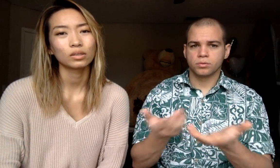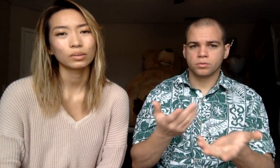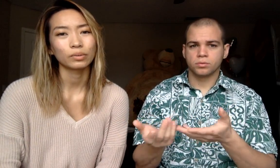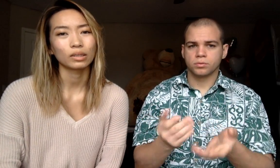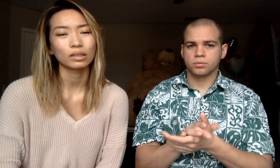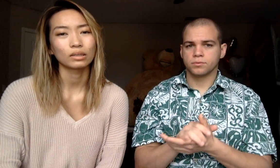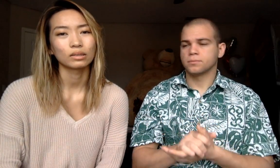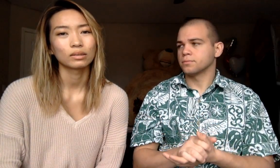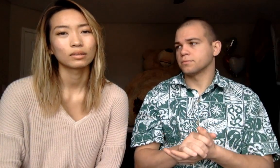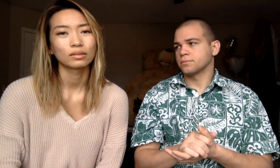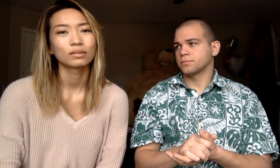interpret?